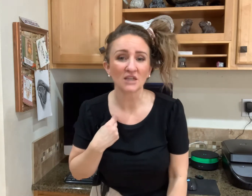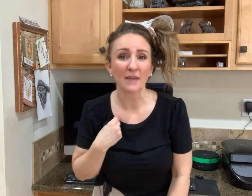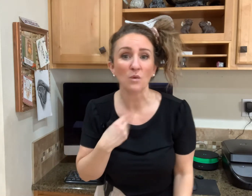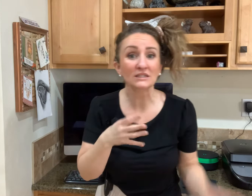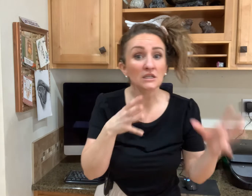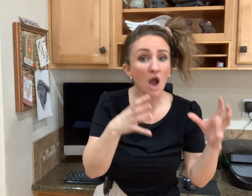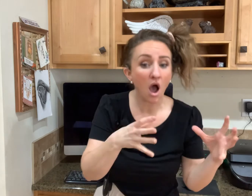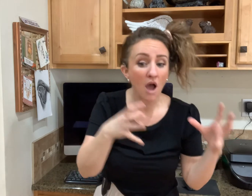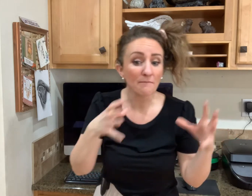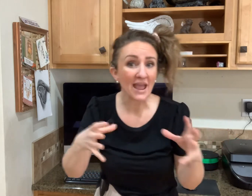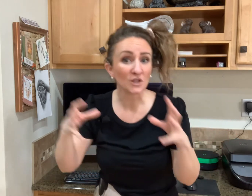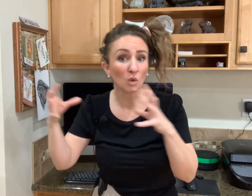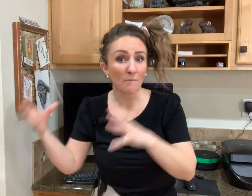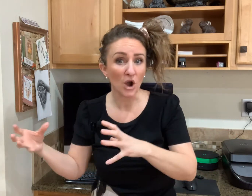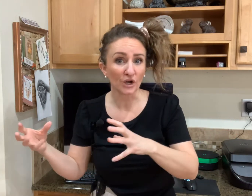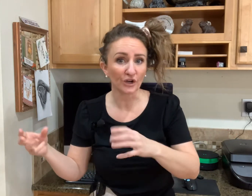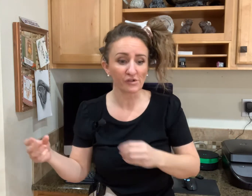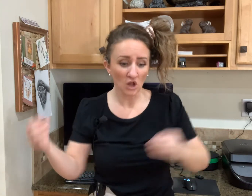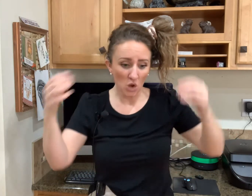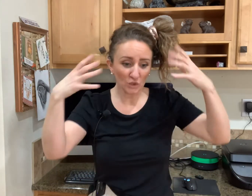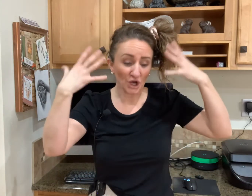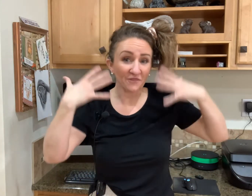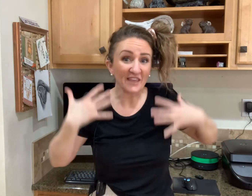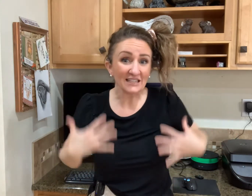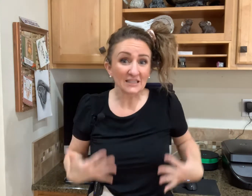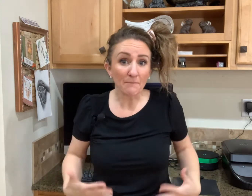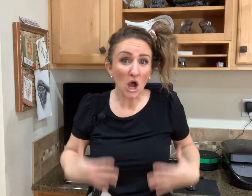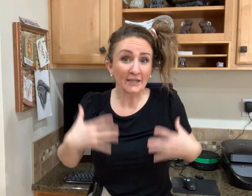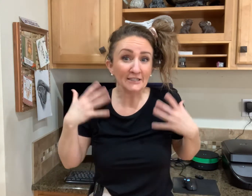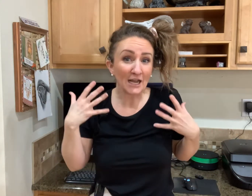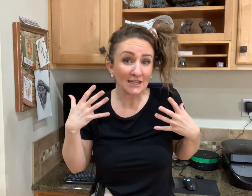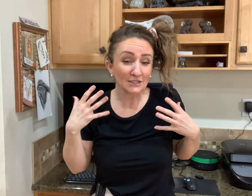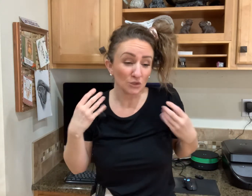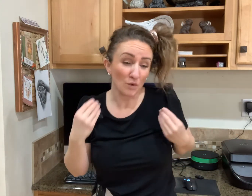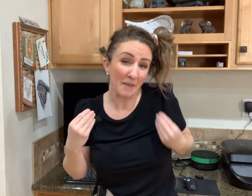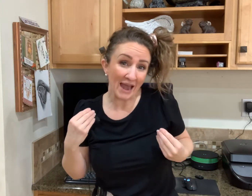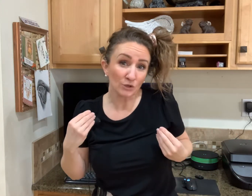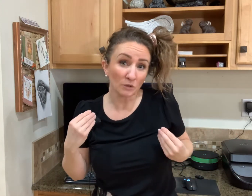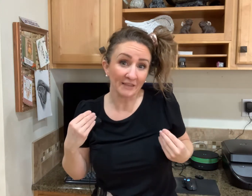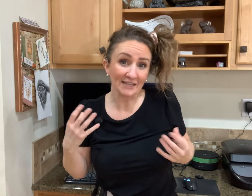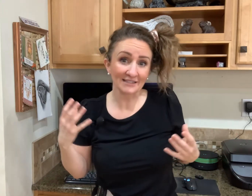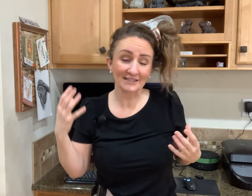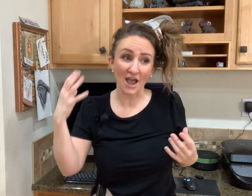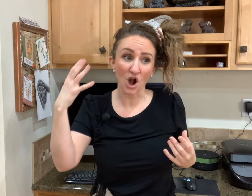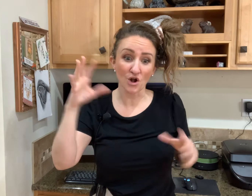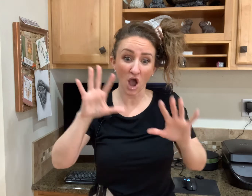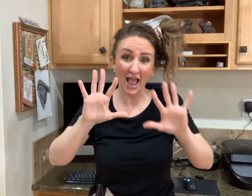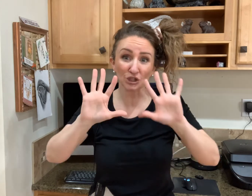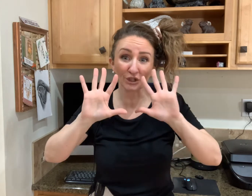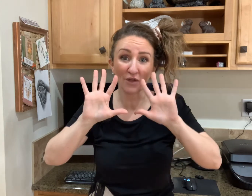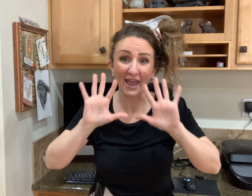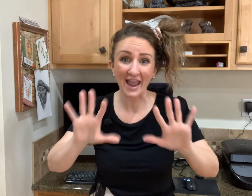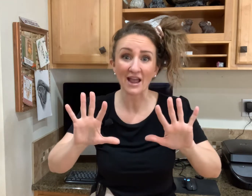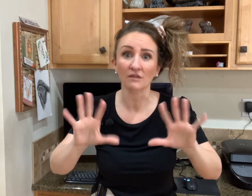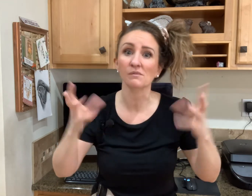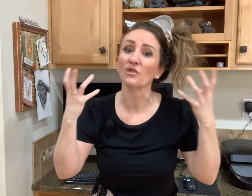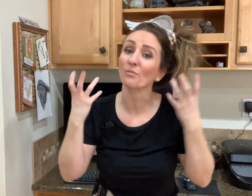about was non-manual markers, which are things the body does, grammatical things that are not actually on the hands, but they're part